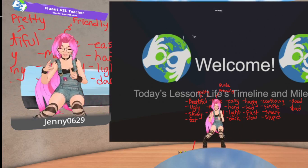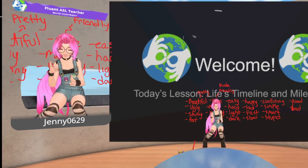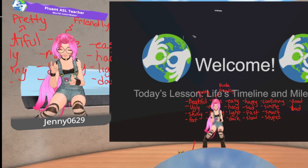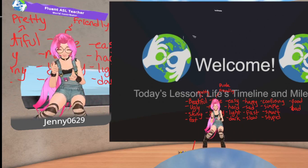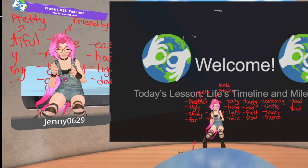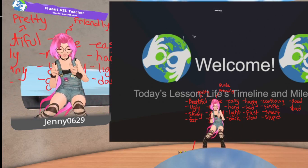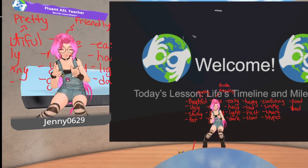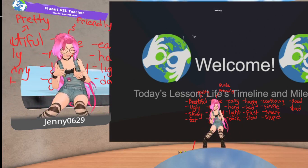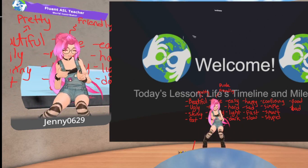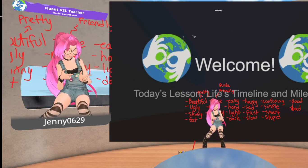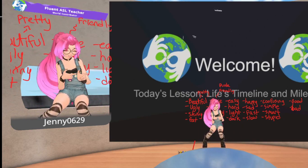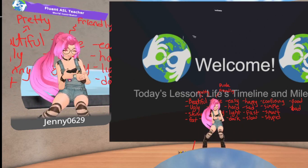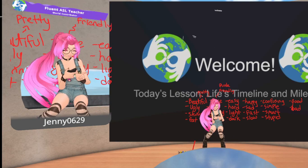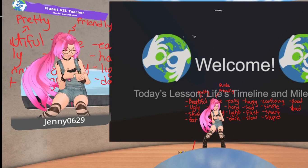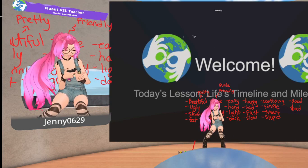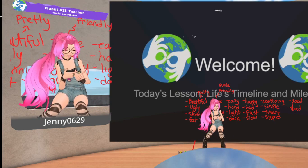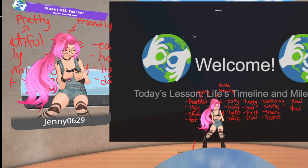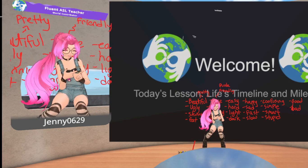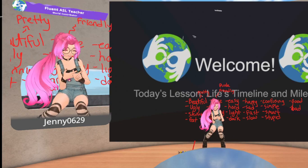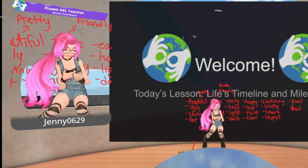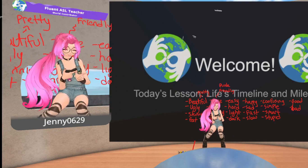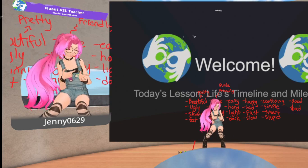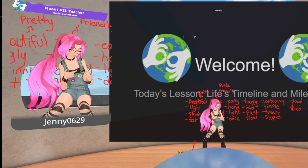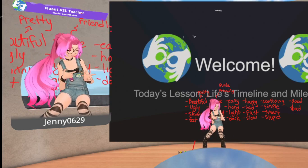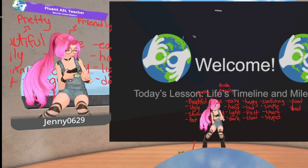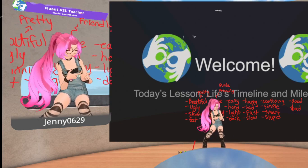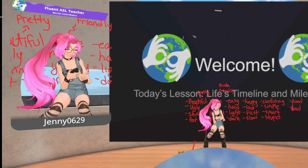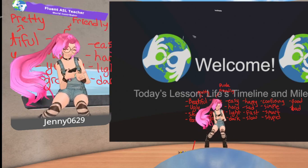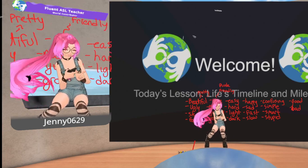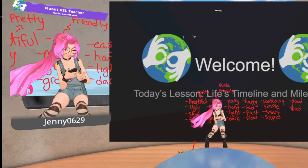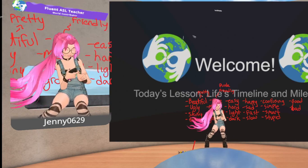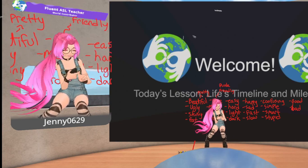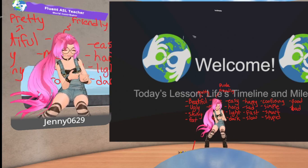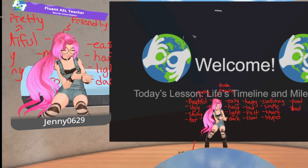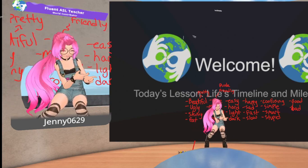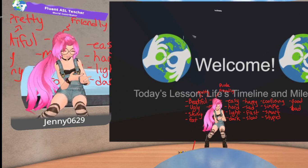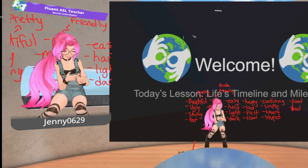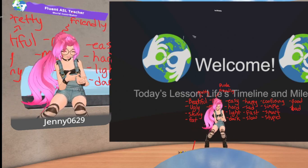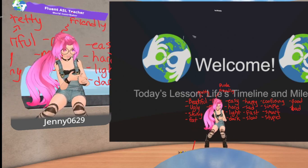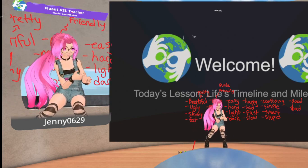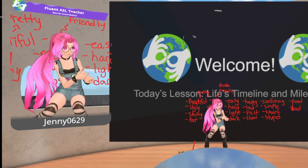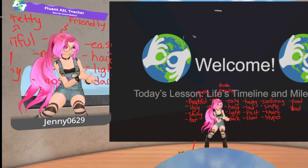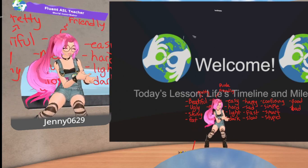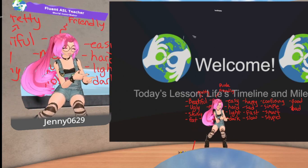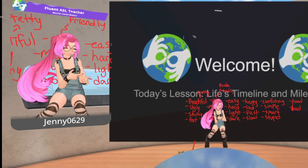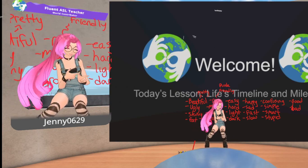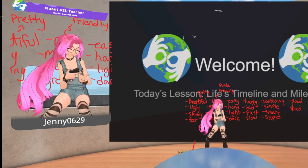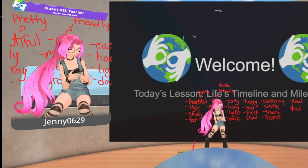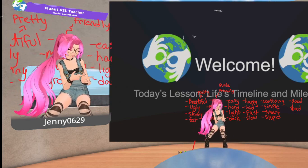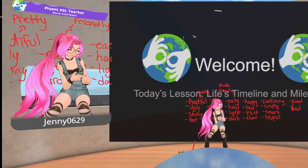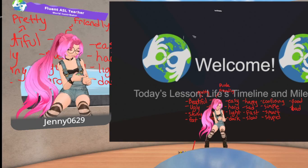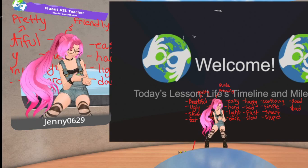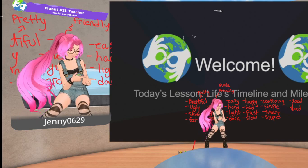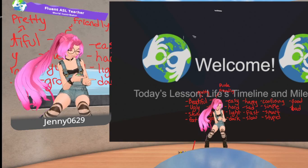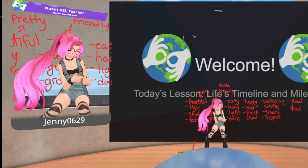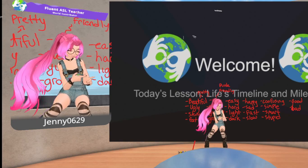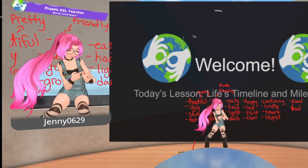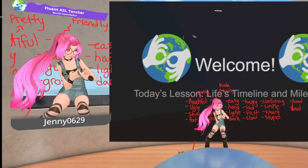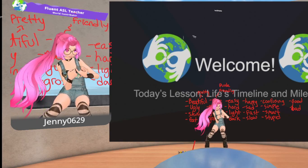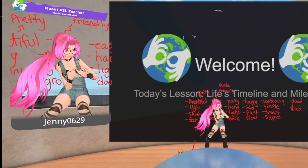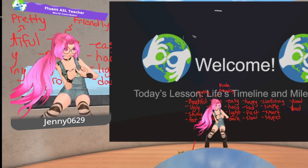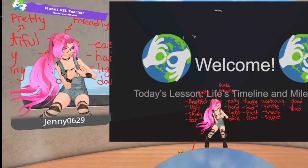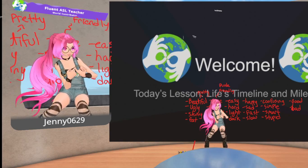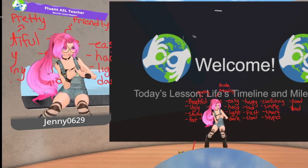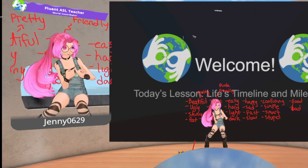or like pew pew pew gun hands, and then you're gonna kind of, well, no, so run is interlocked like this. Some people sign